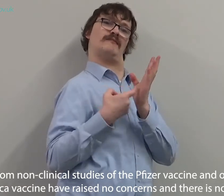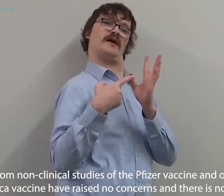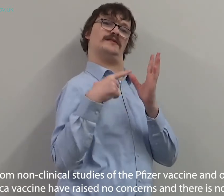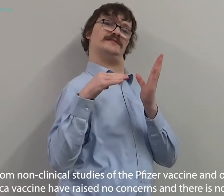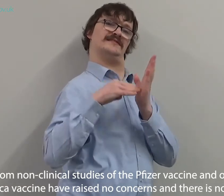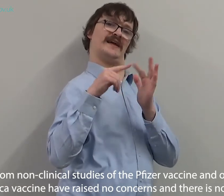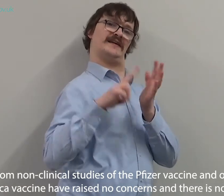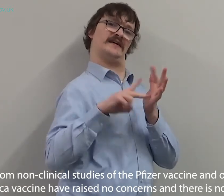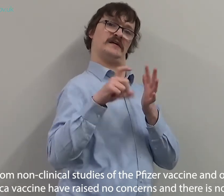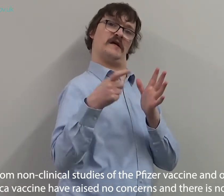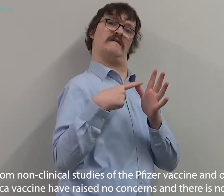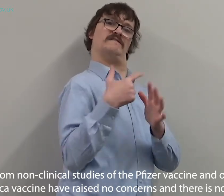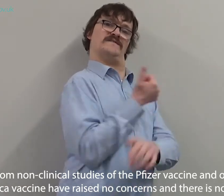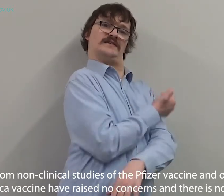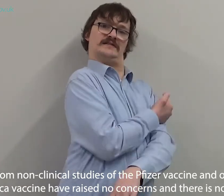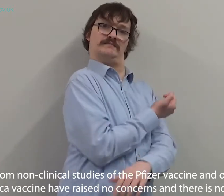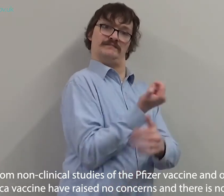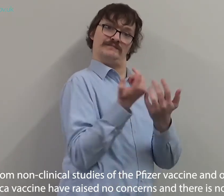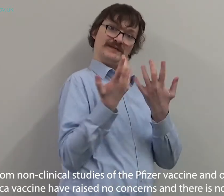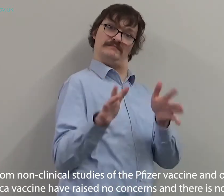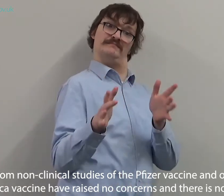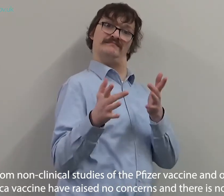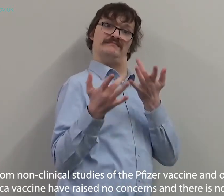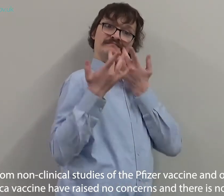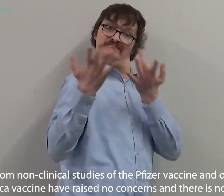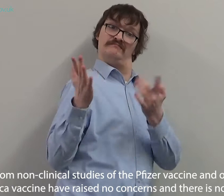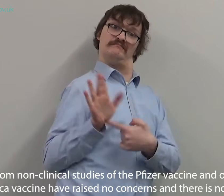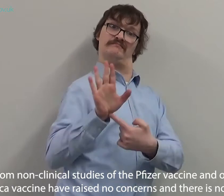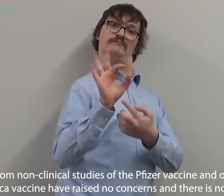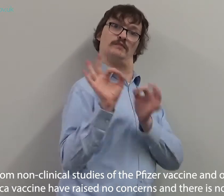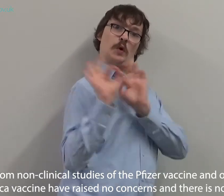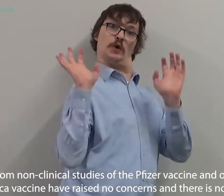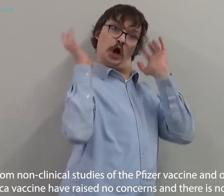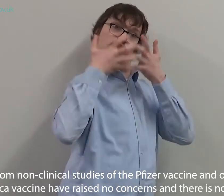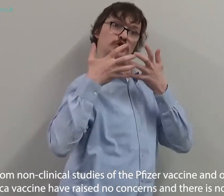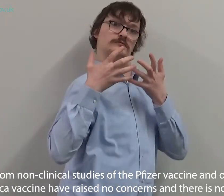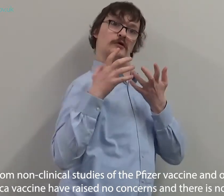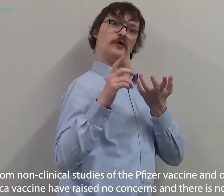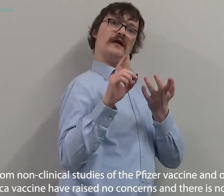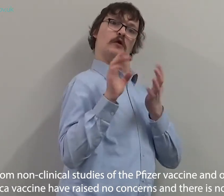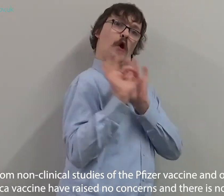have raised no concerns and there's no evidence